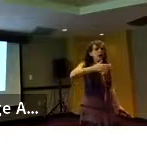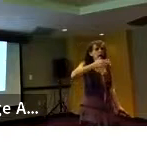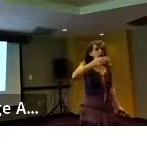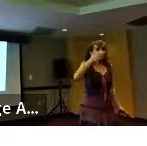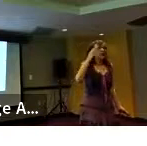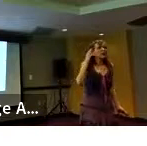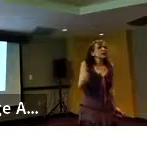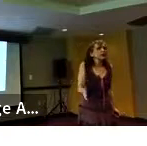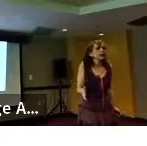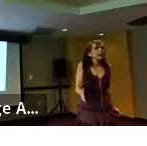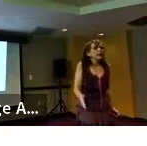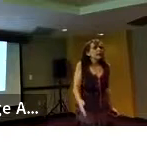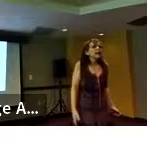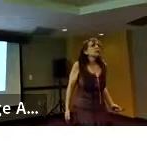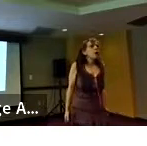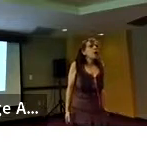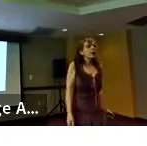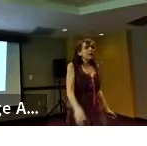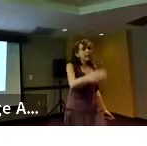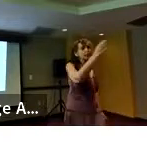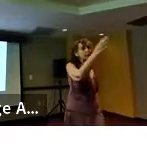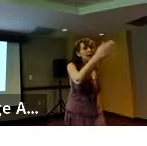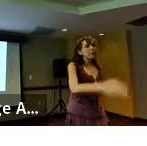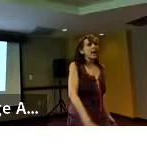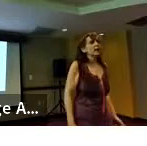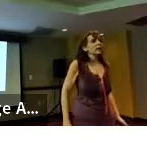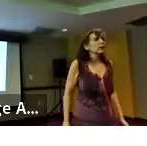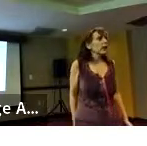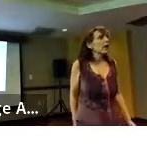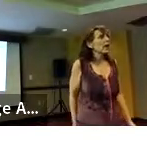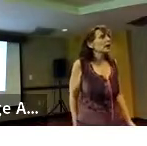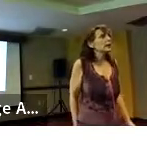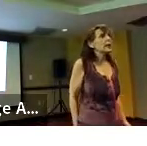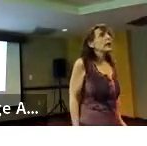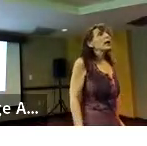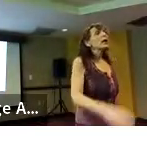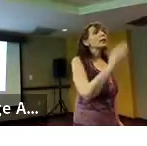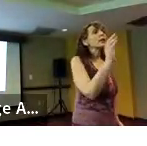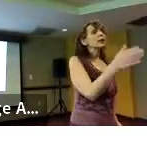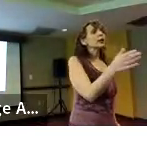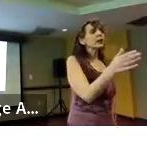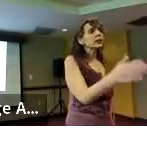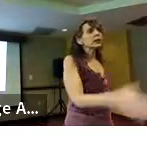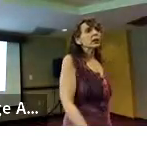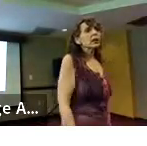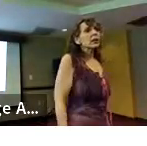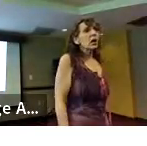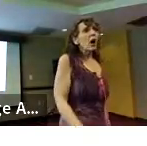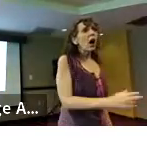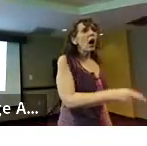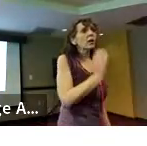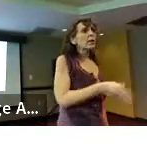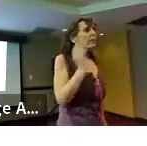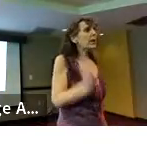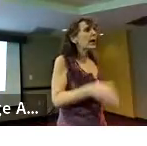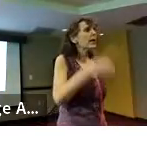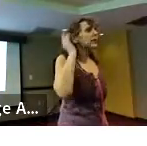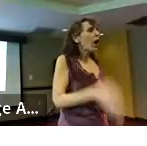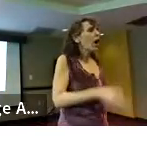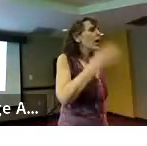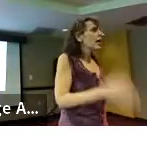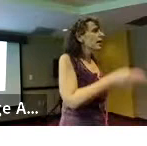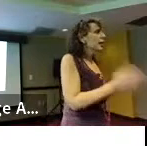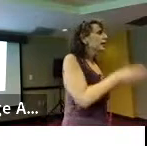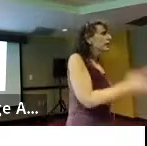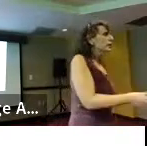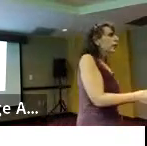have a condition. Guess what? Here's a mathematical idea. Conditions. All human